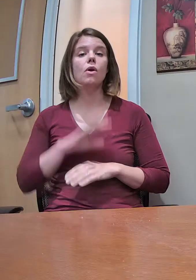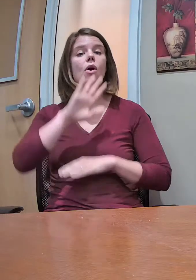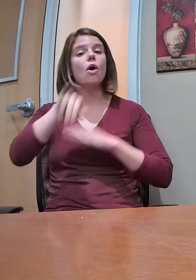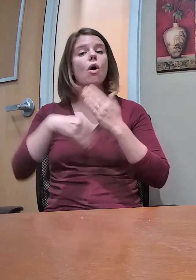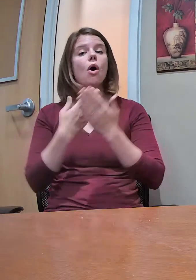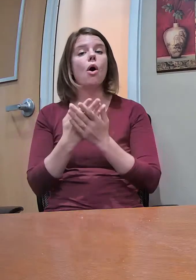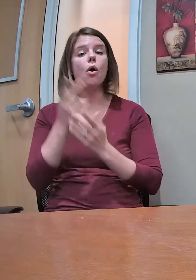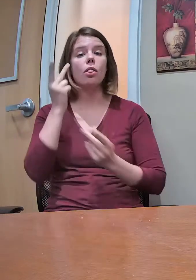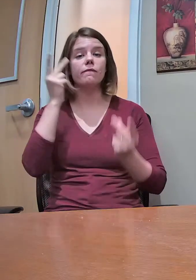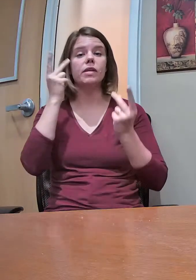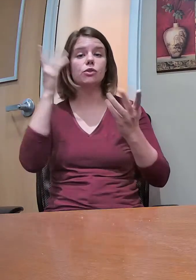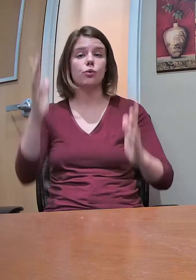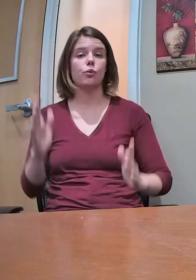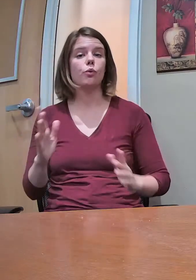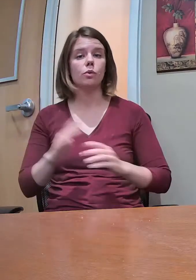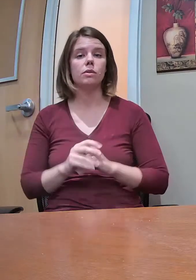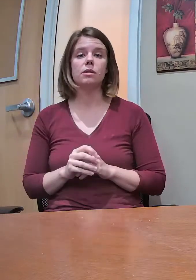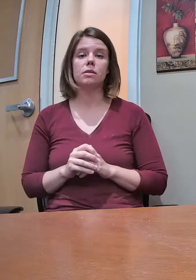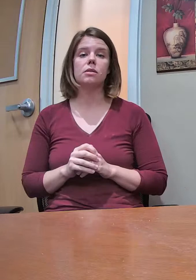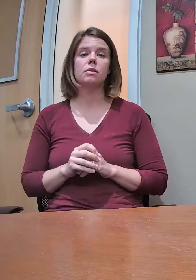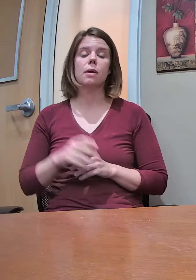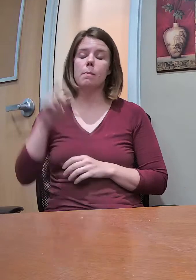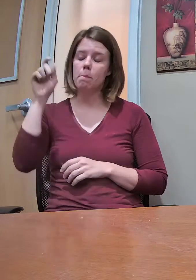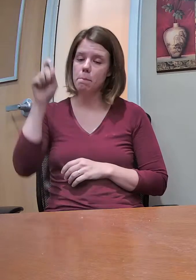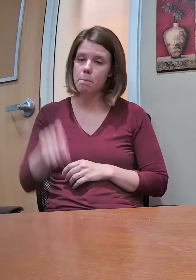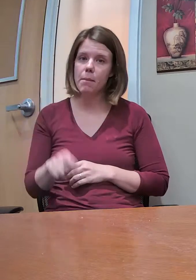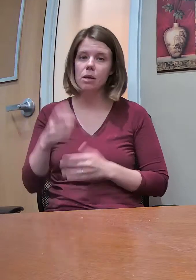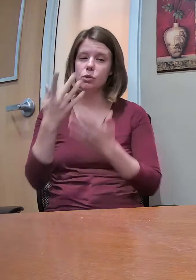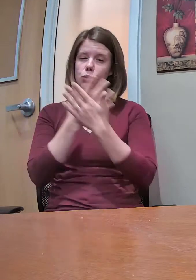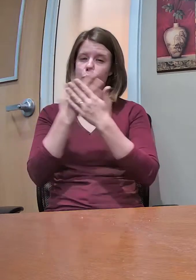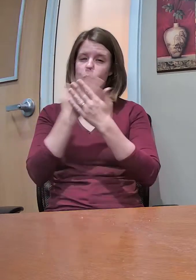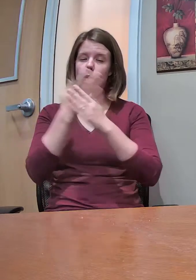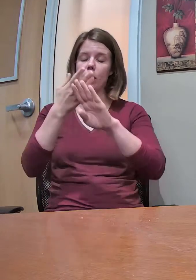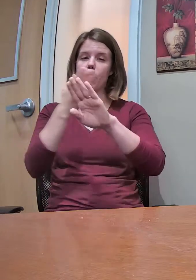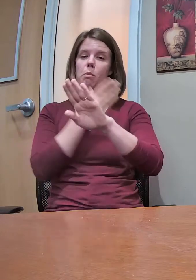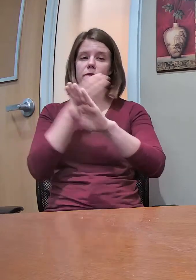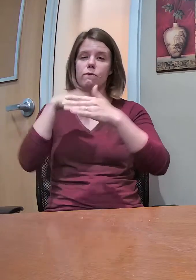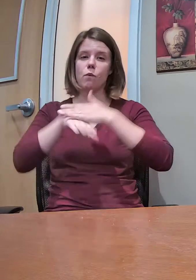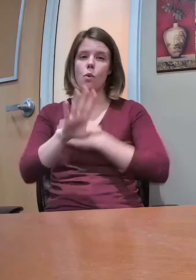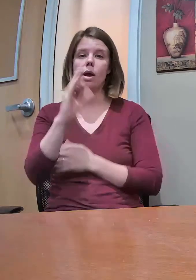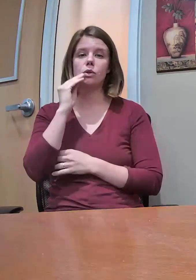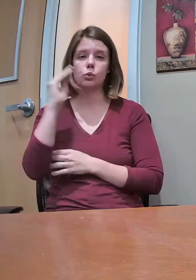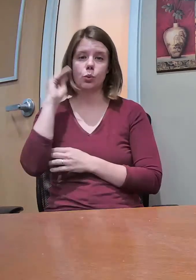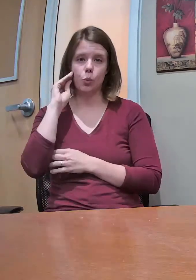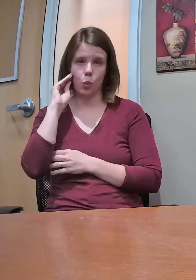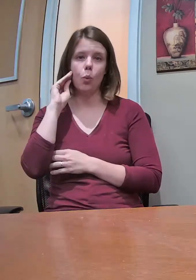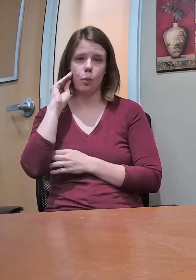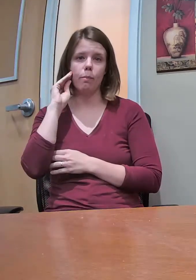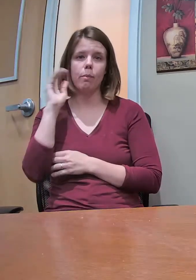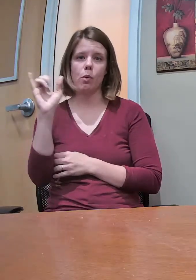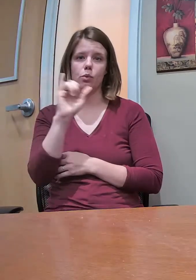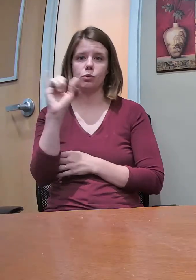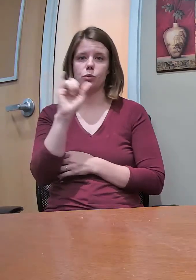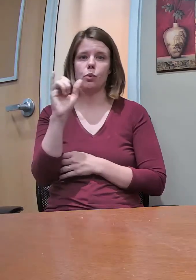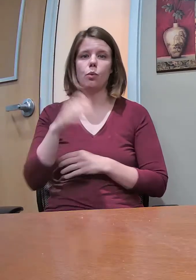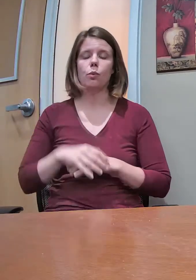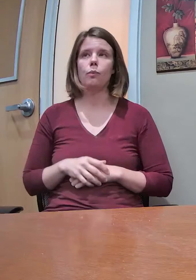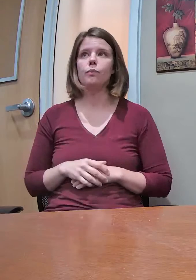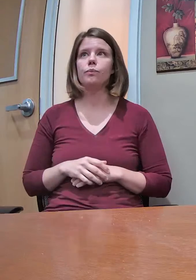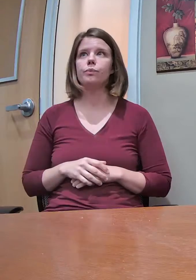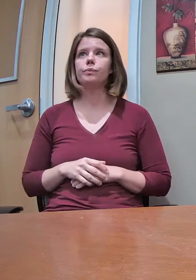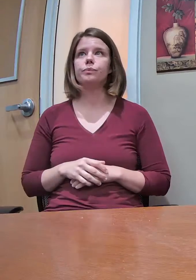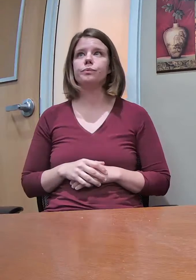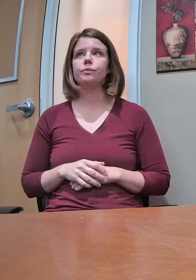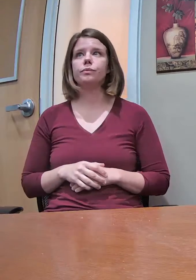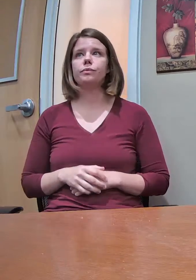All visitors must be actively screened for symptoms and exposure for COVID-19 before they are